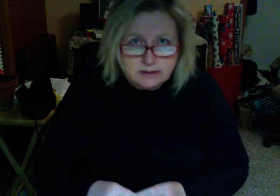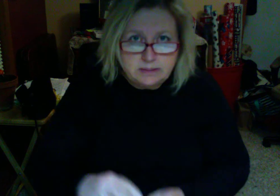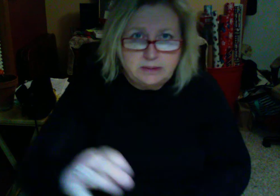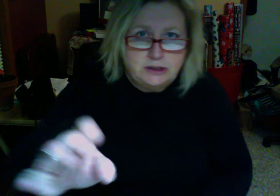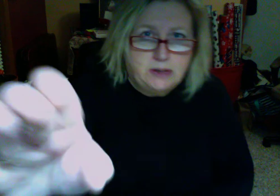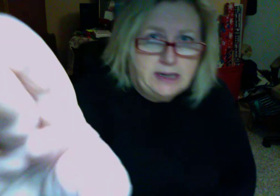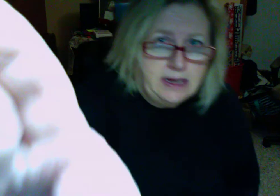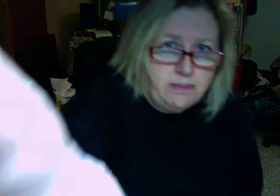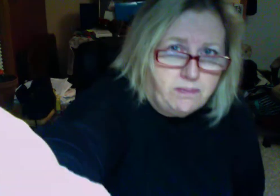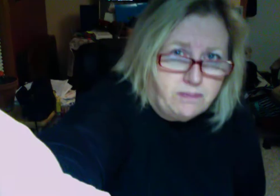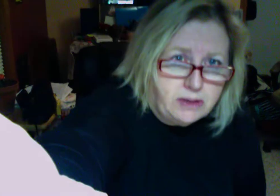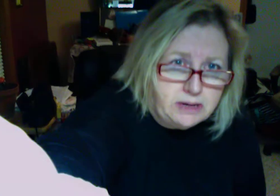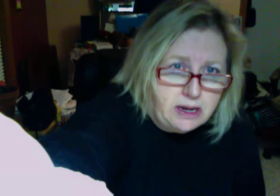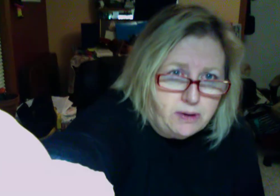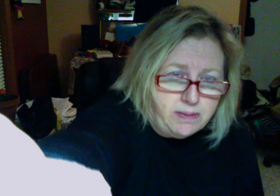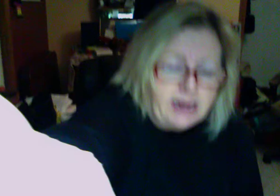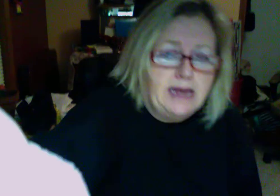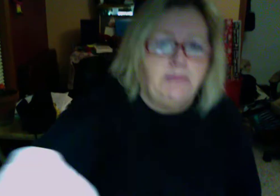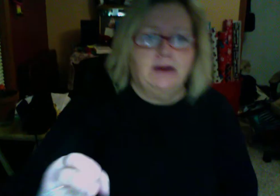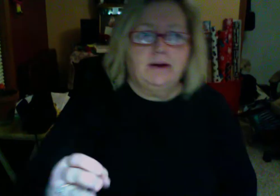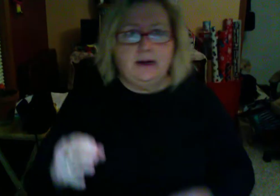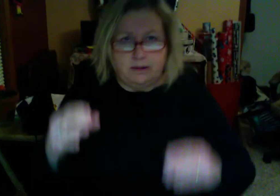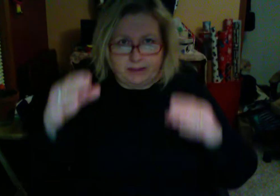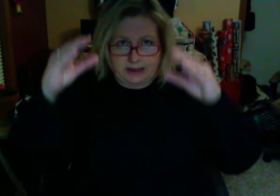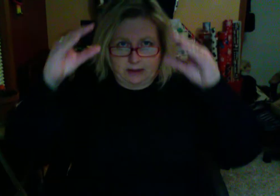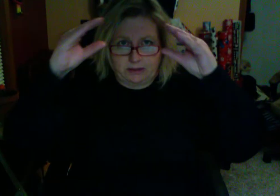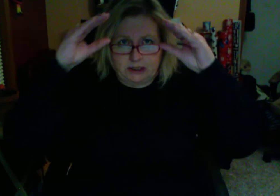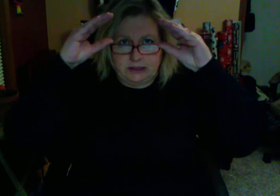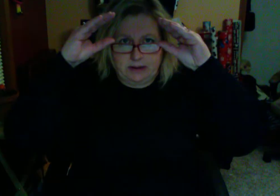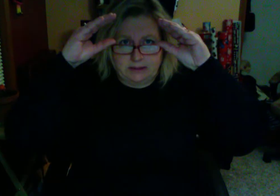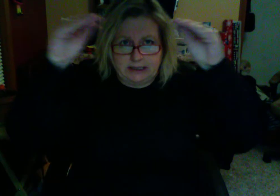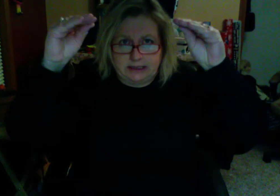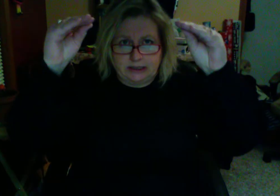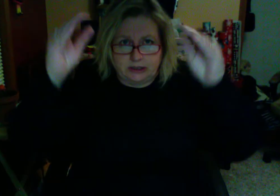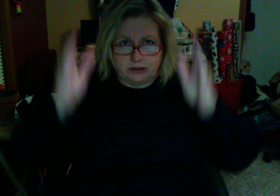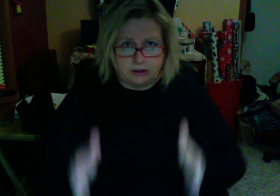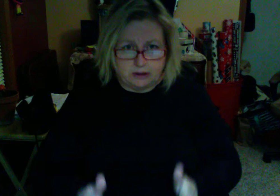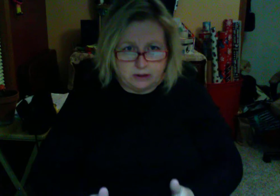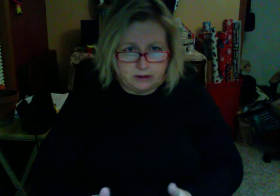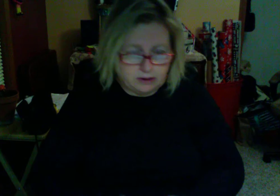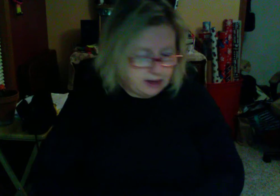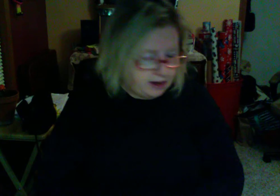I'm going to try to get the top part of my head better here, but then I want you to be able to see teacher. Okay.